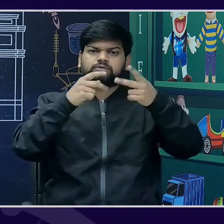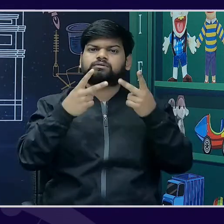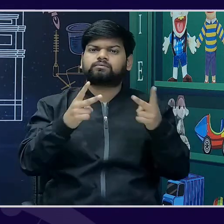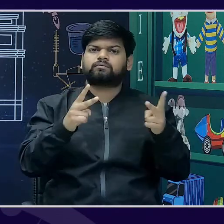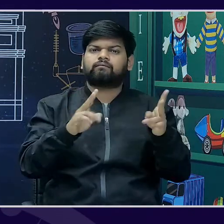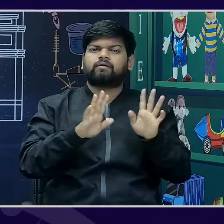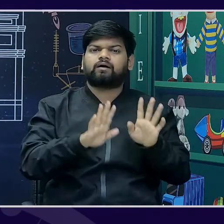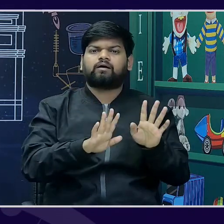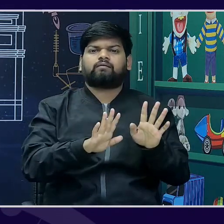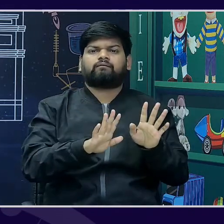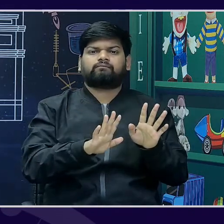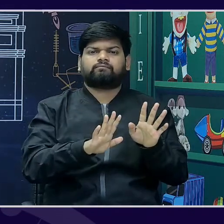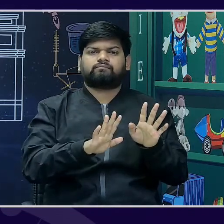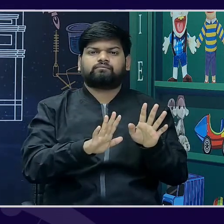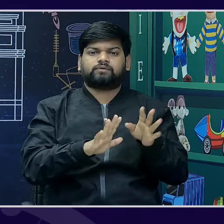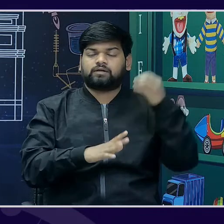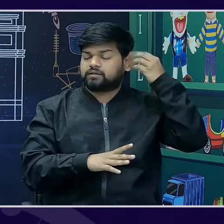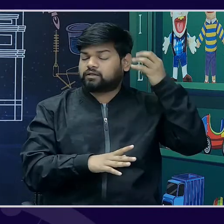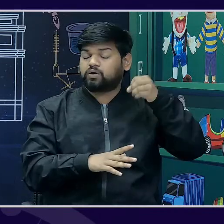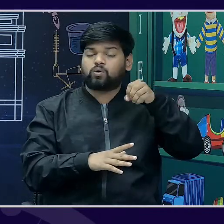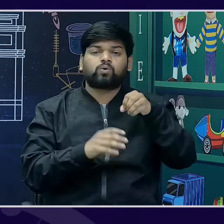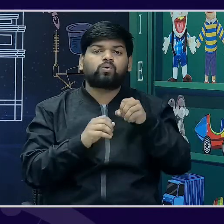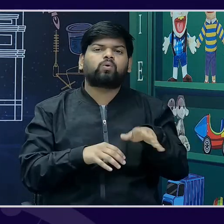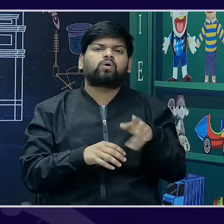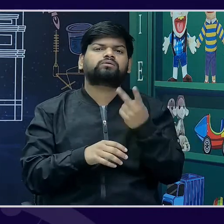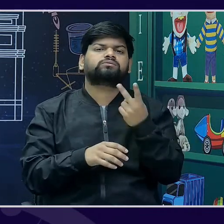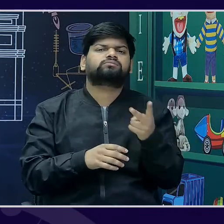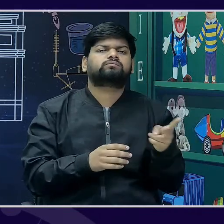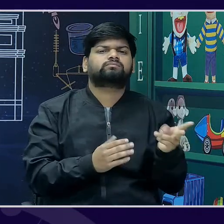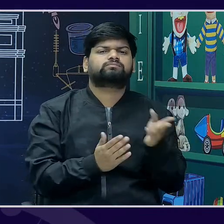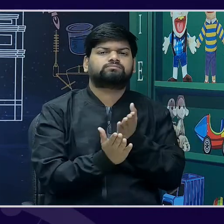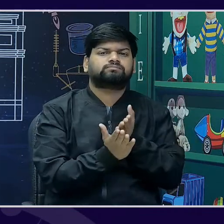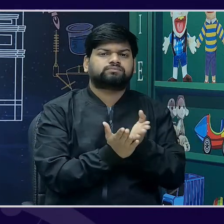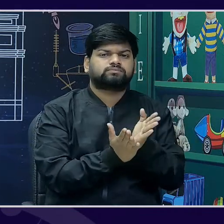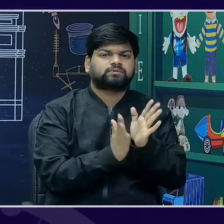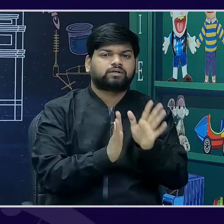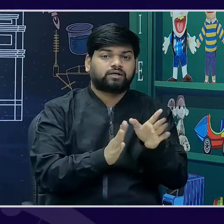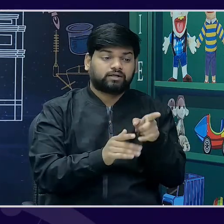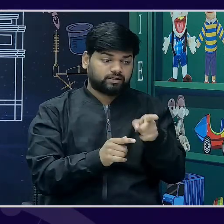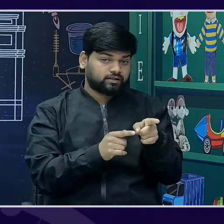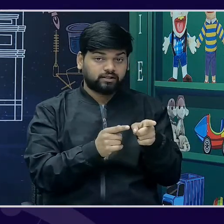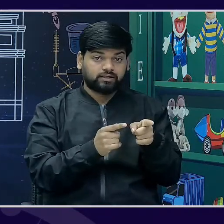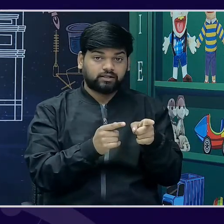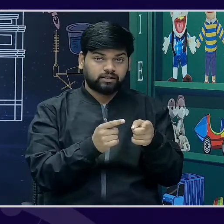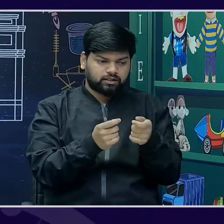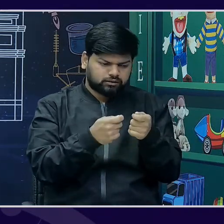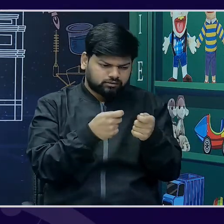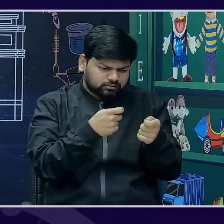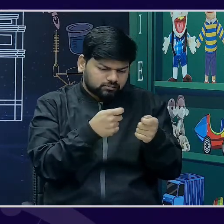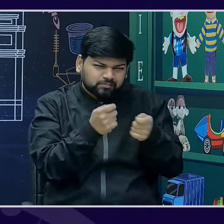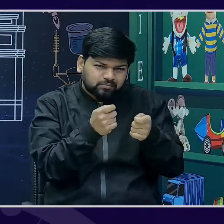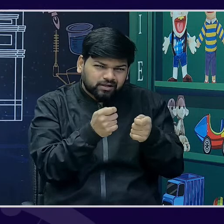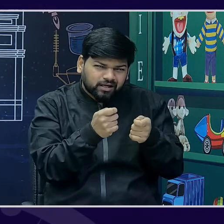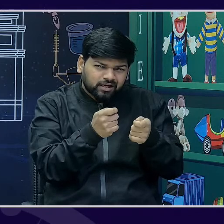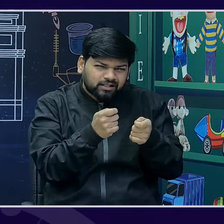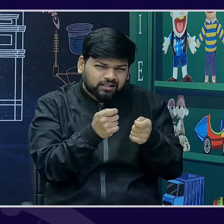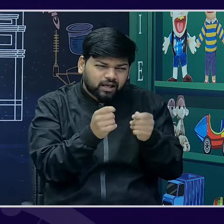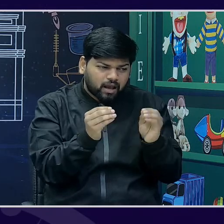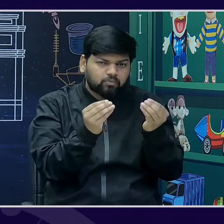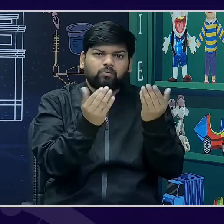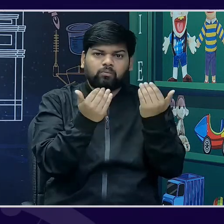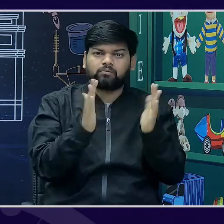to a certain extent is manageable, but yes, when it crosses a certain limit, it starts eating your